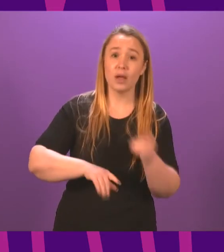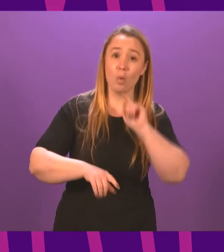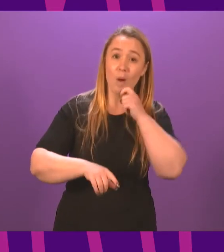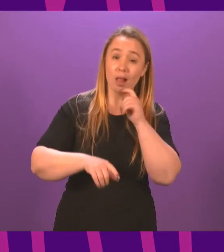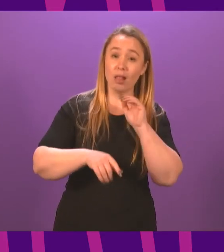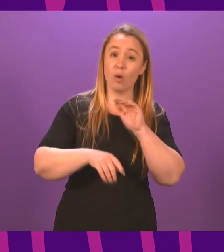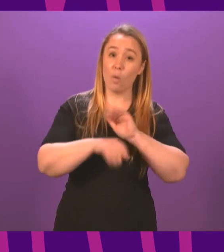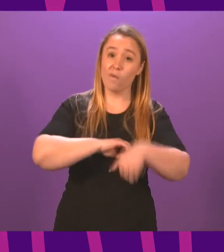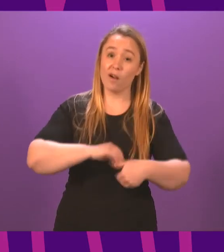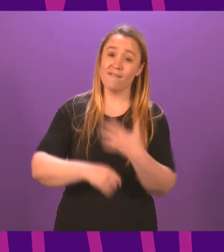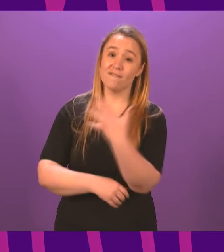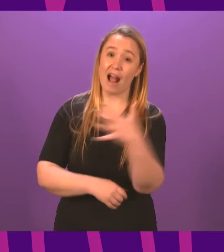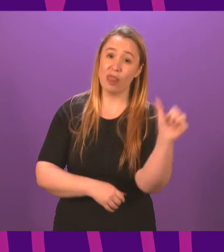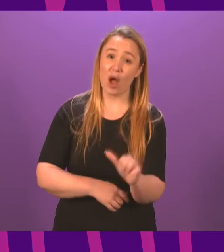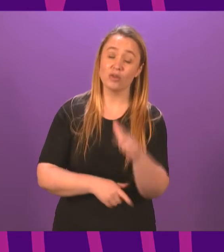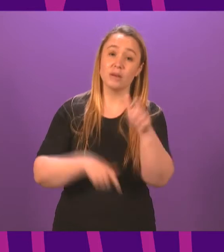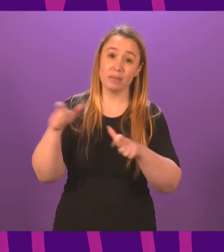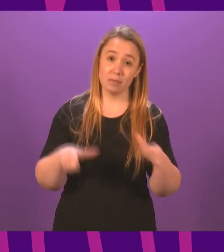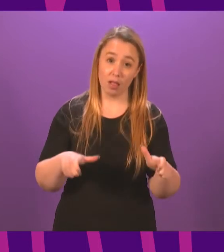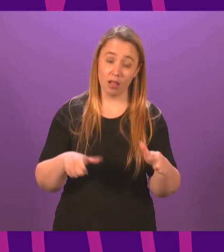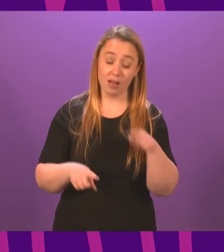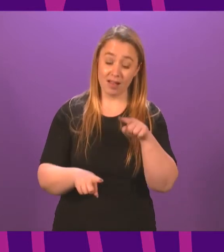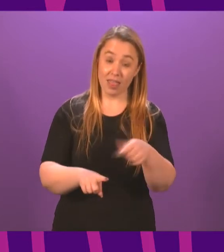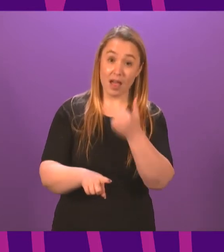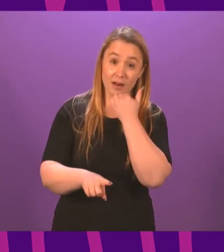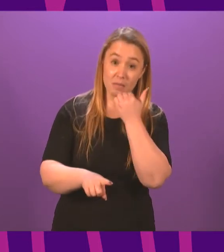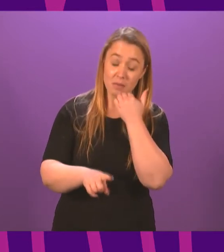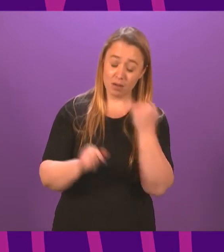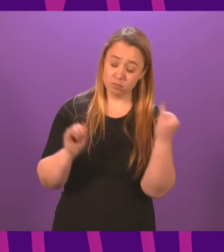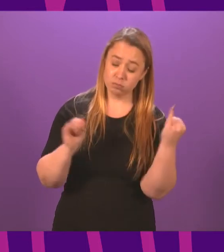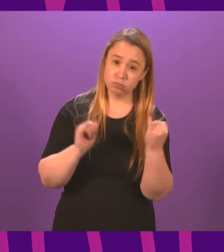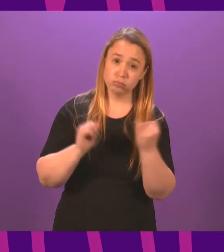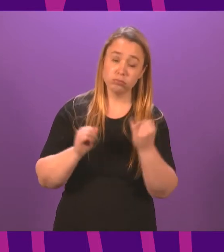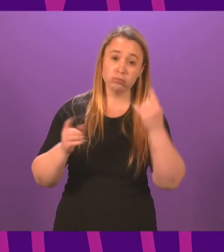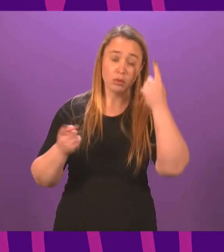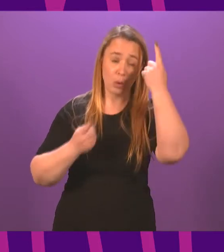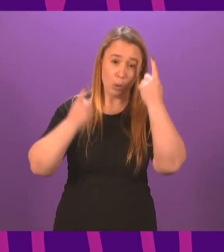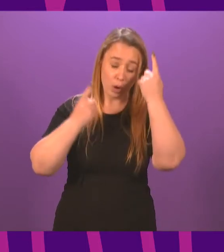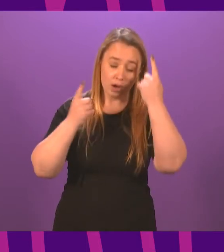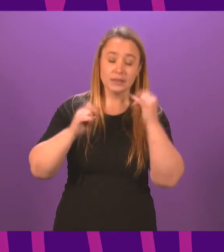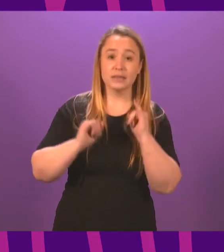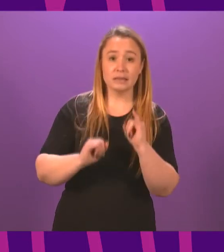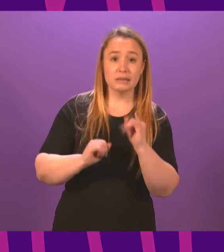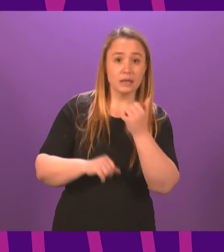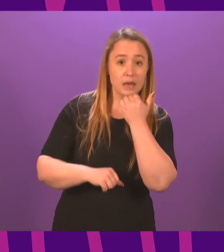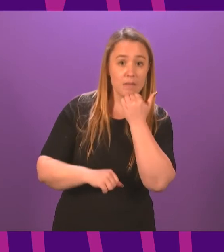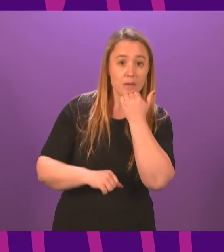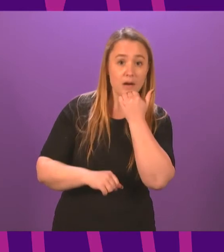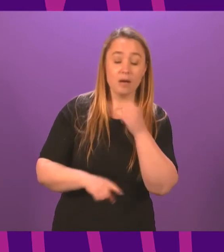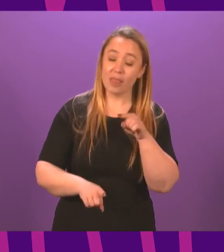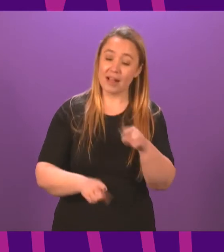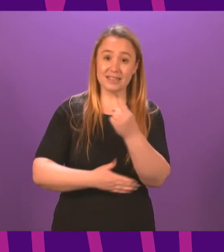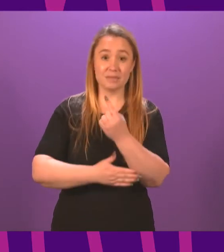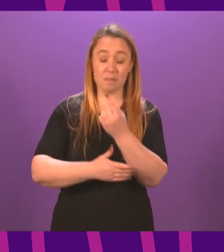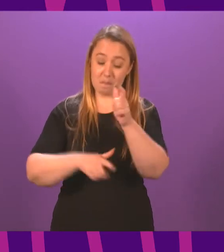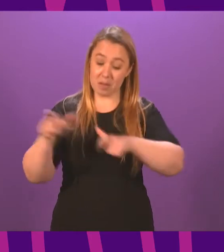5,000 people. While this is a concerning number in and of itself, much more importantly, it represents individual lives